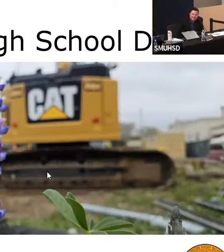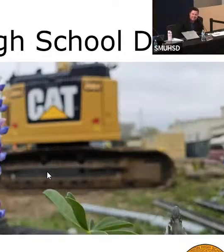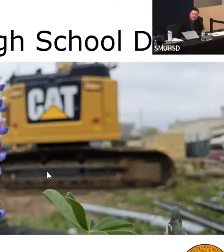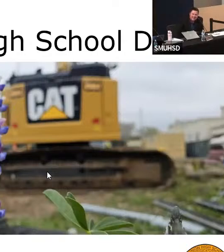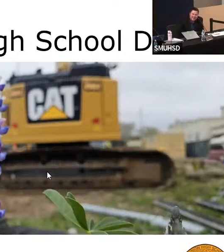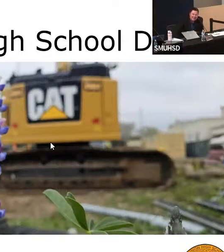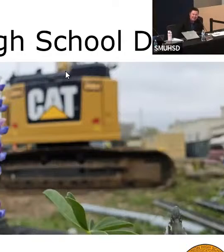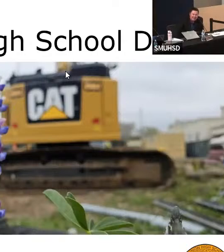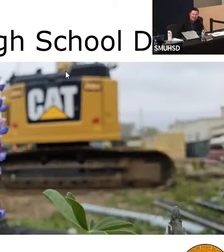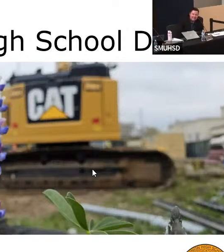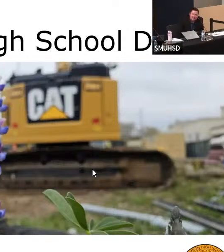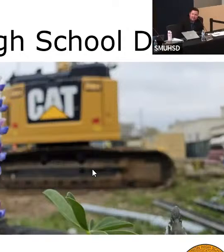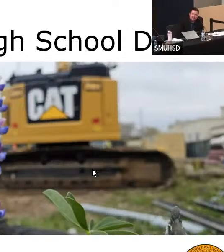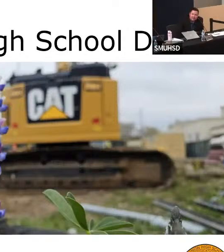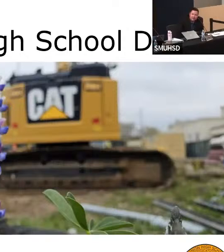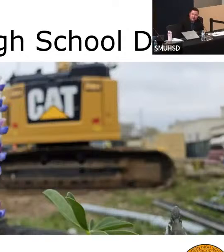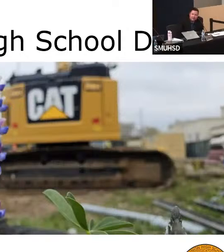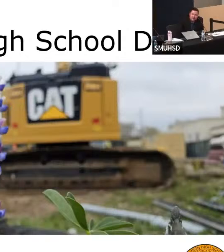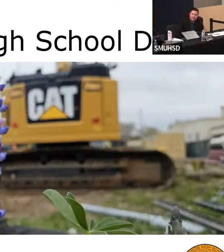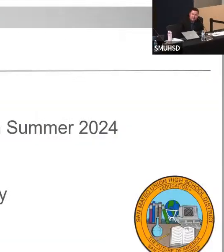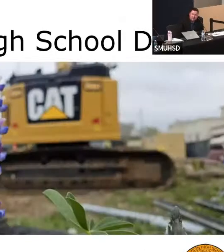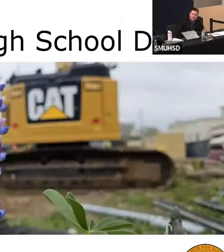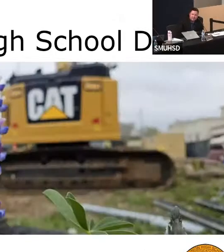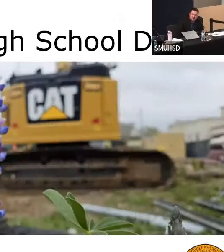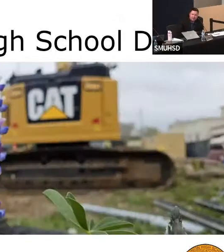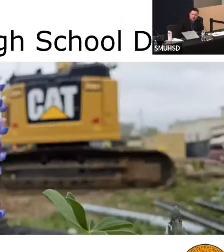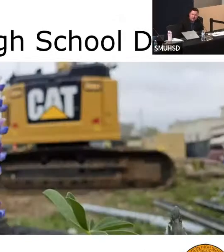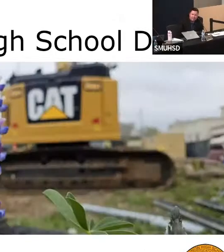department, to give you a